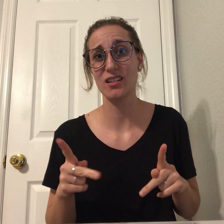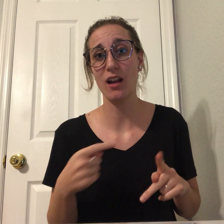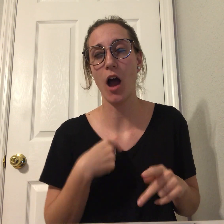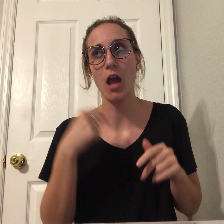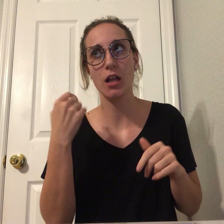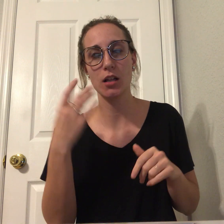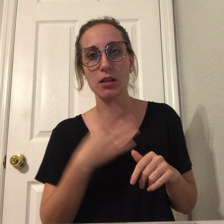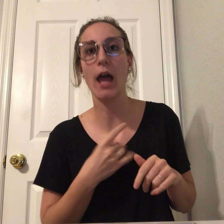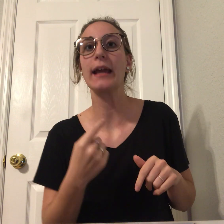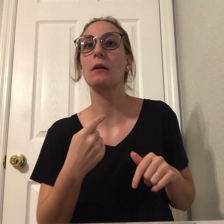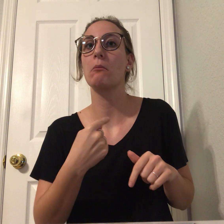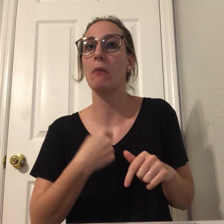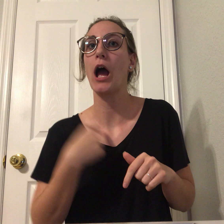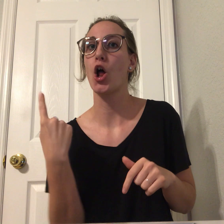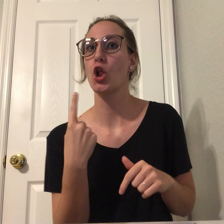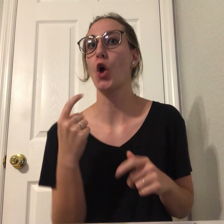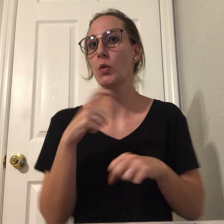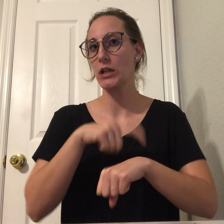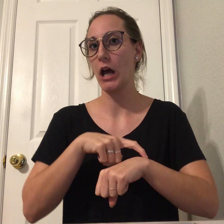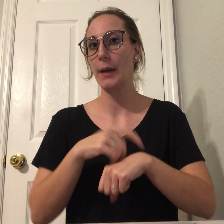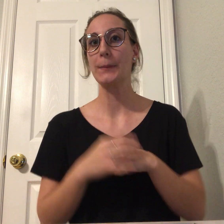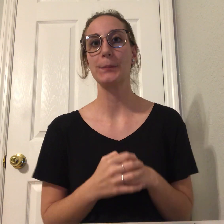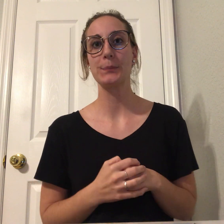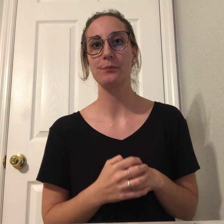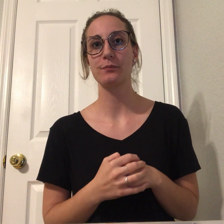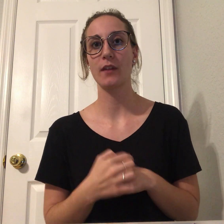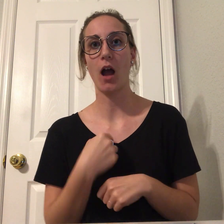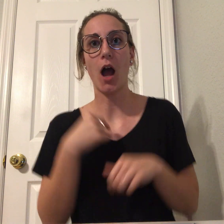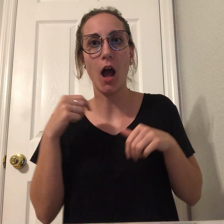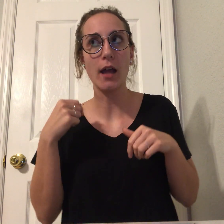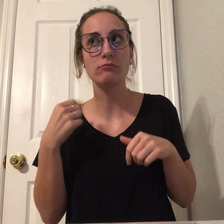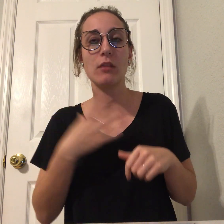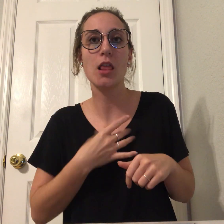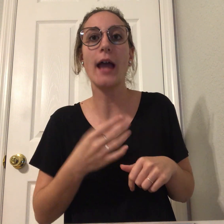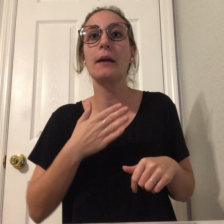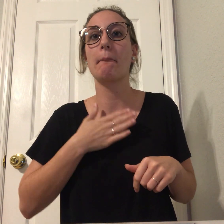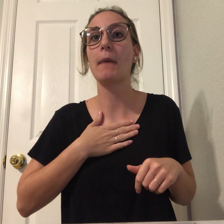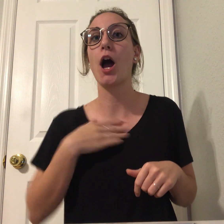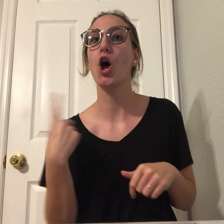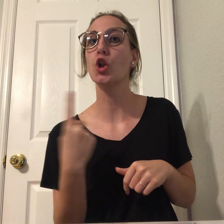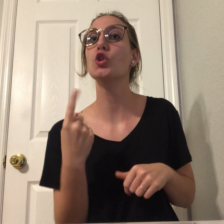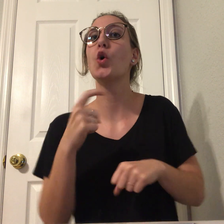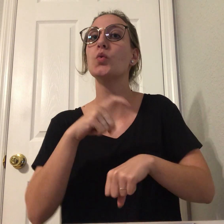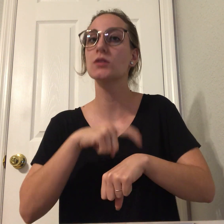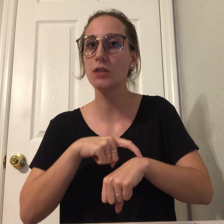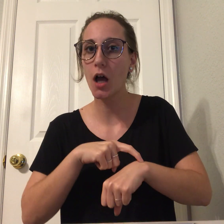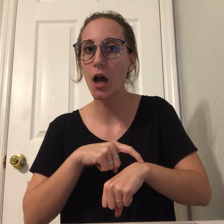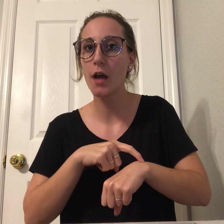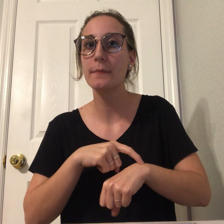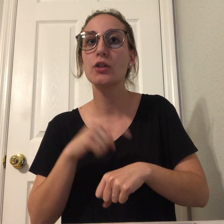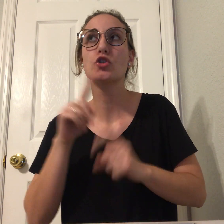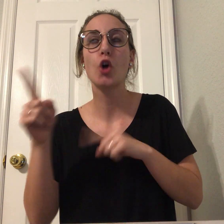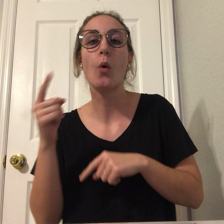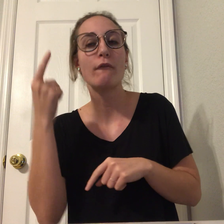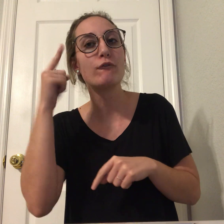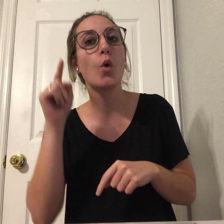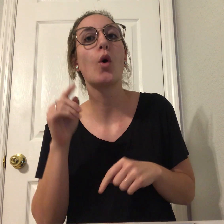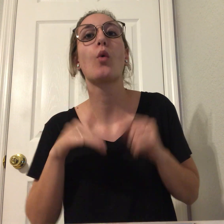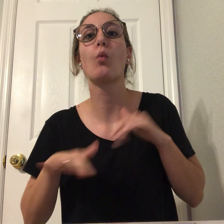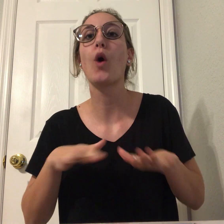time is valuable to my alone time. So I need to work on this and connect more with